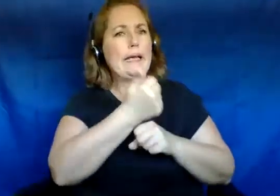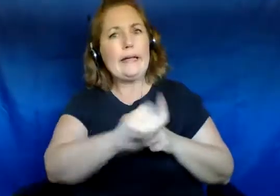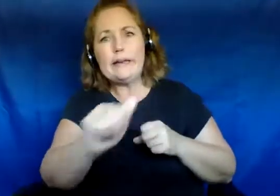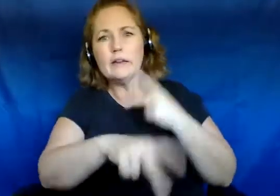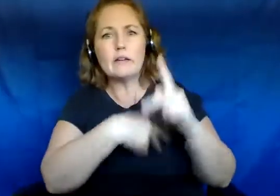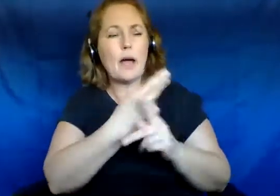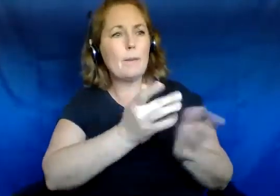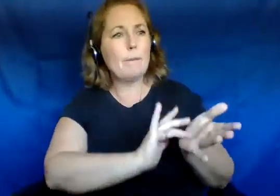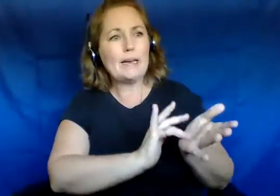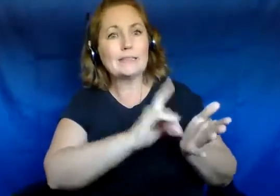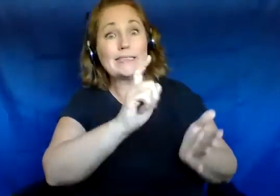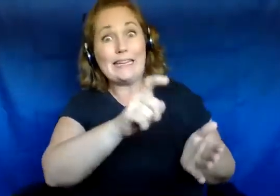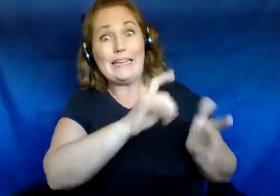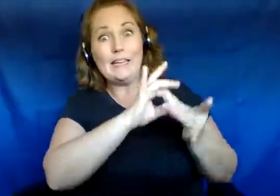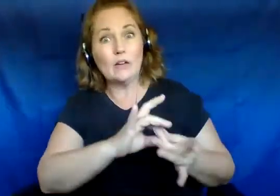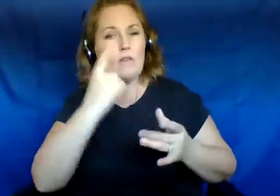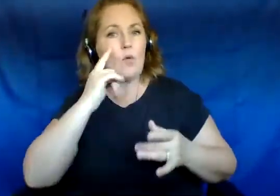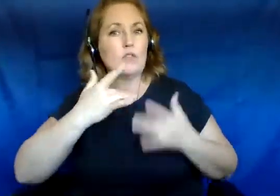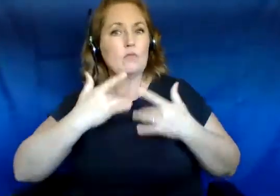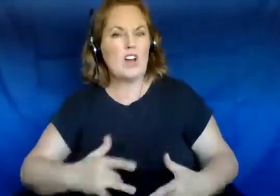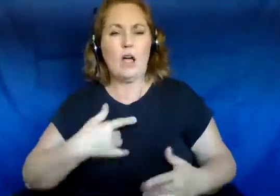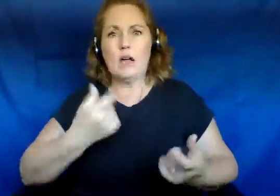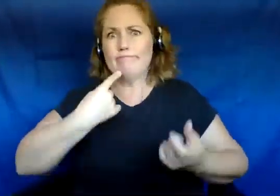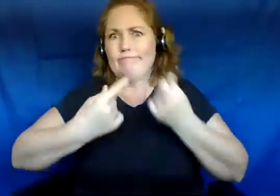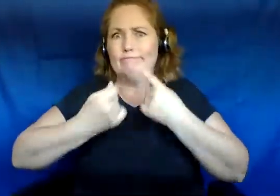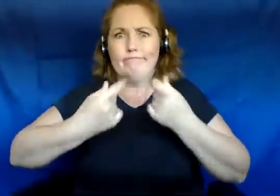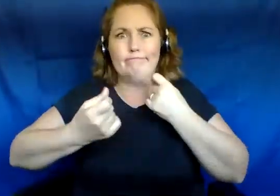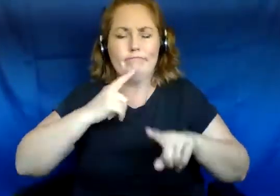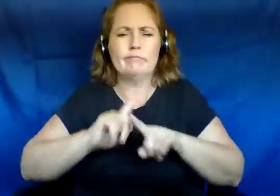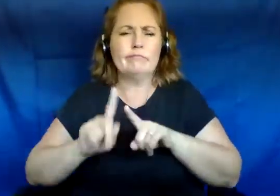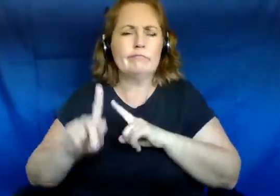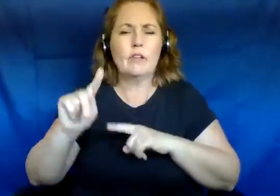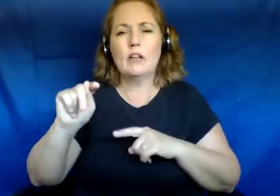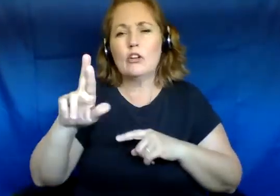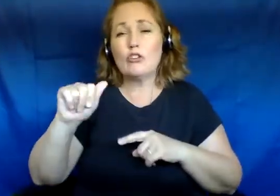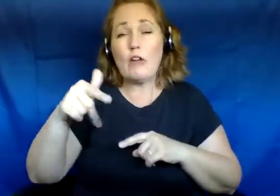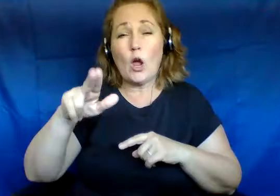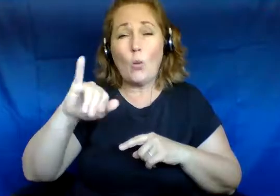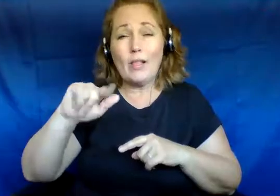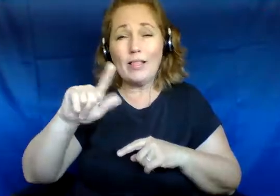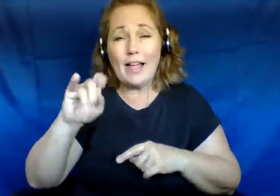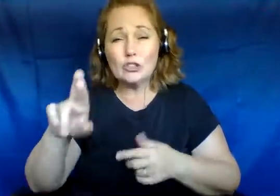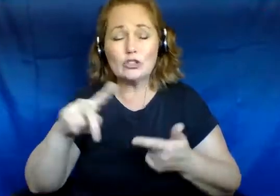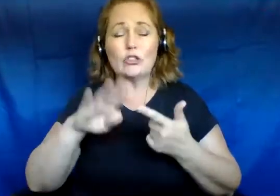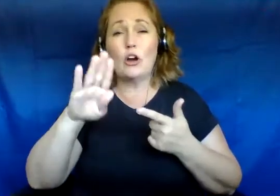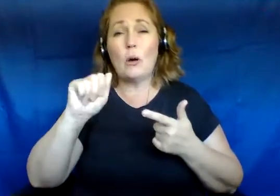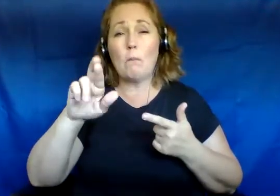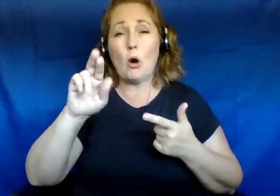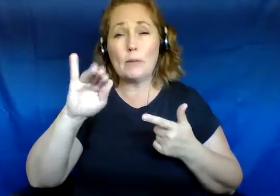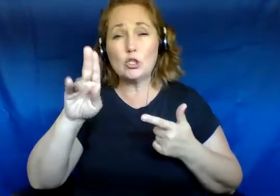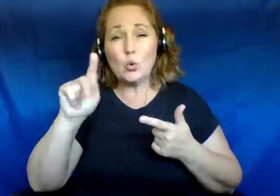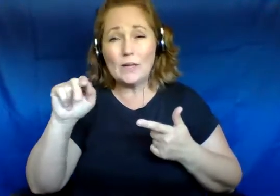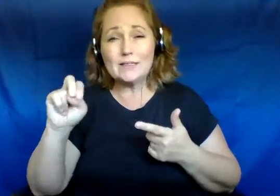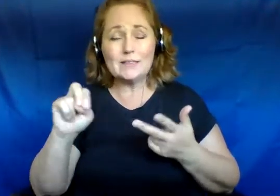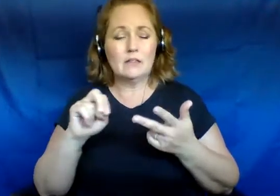thought, that there was out there for depression. I took all kinds of tranquilizers and barbiturates and things